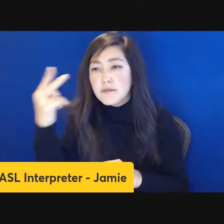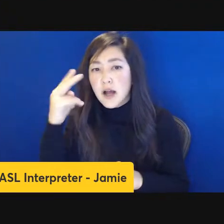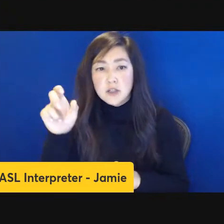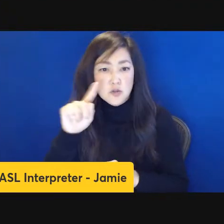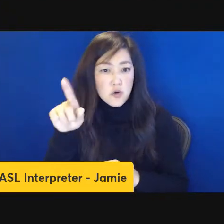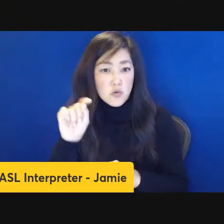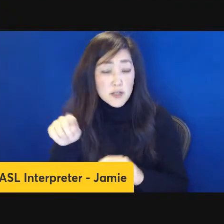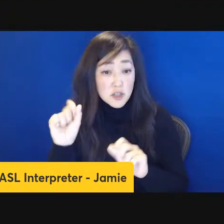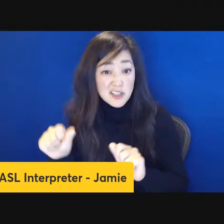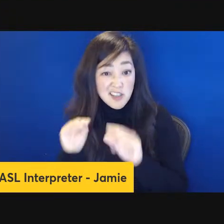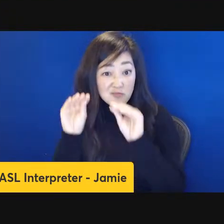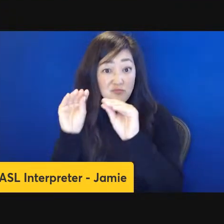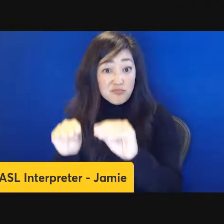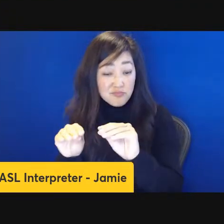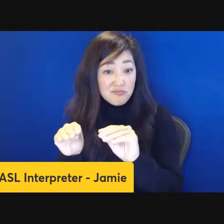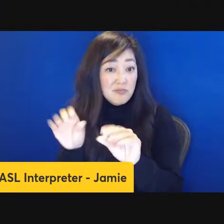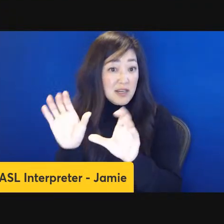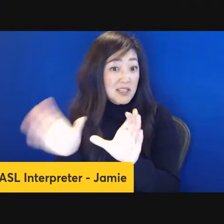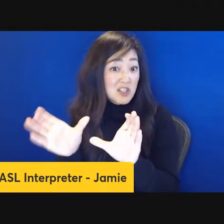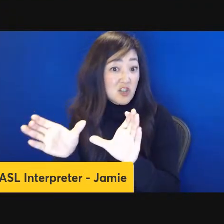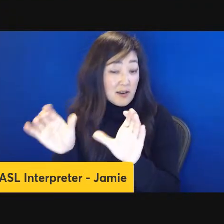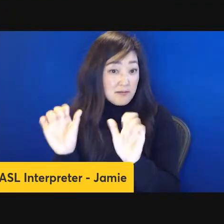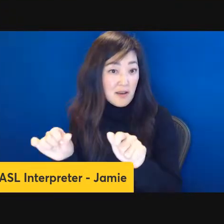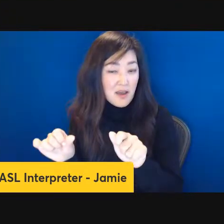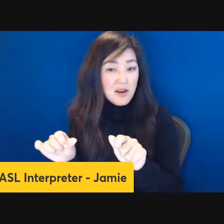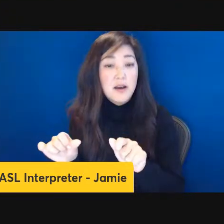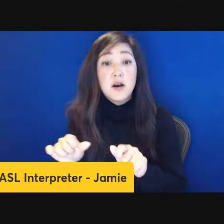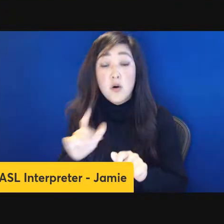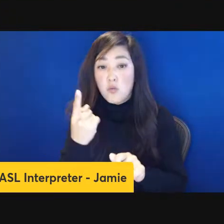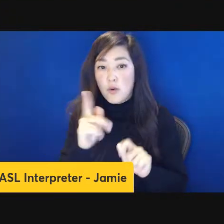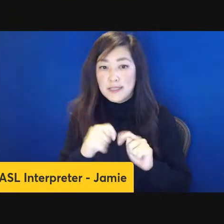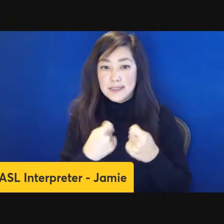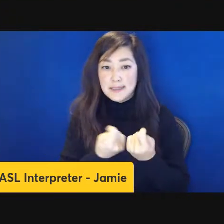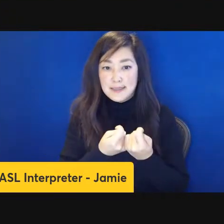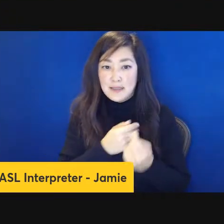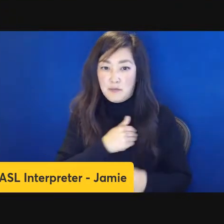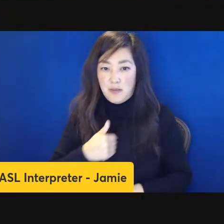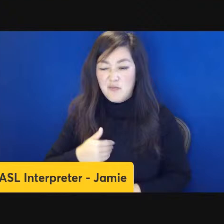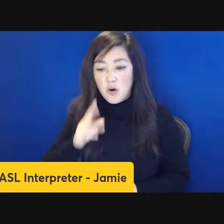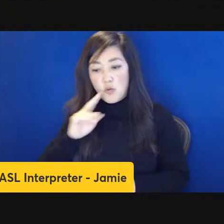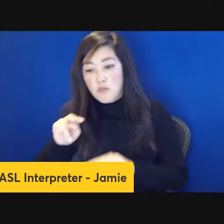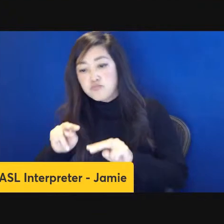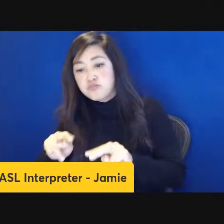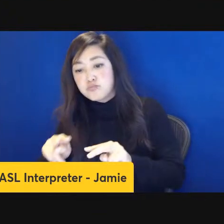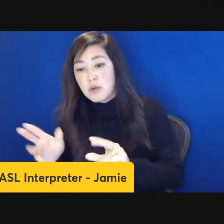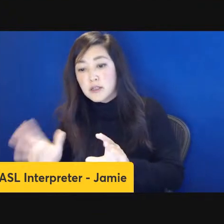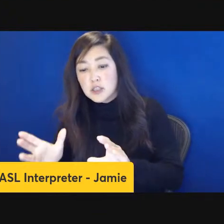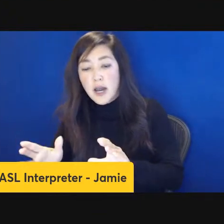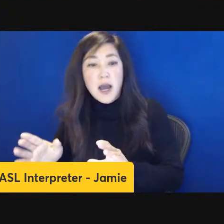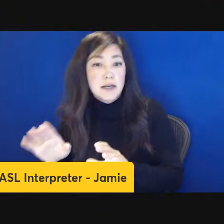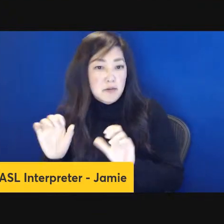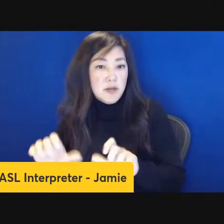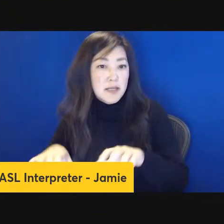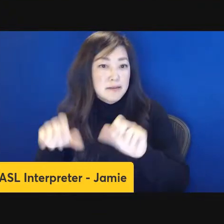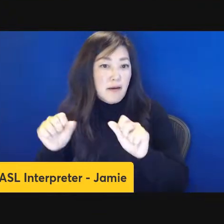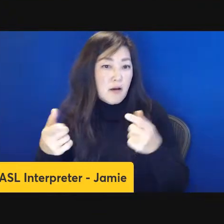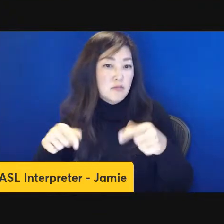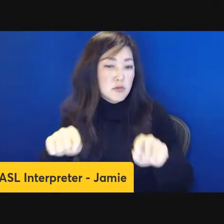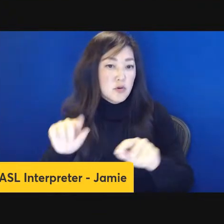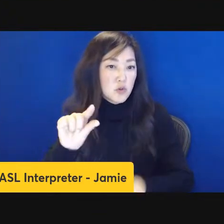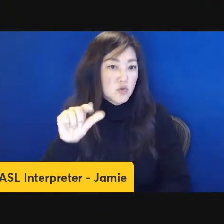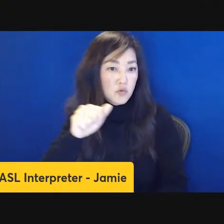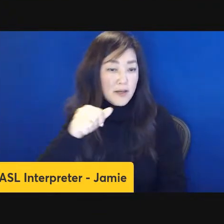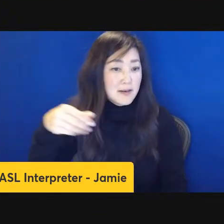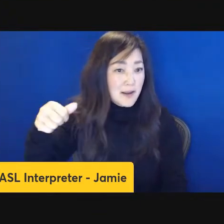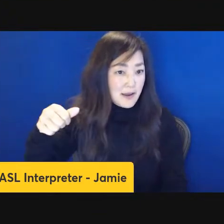questions into the chat. The chat will be monitored by one of our teams so that we can address them during the Q&A session. And